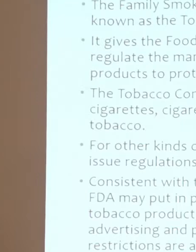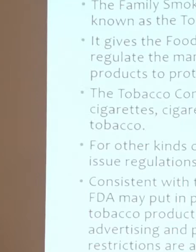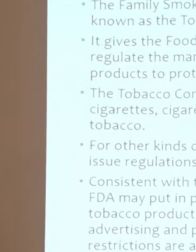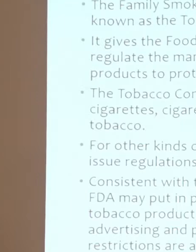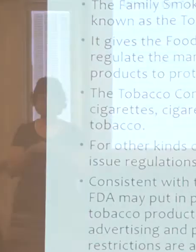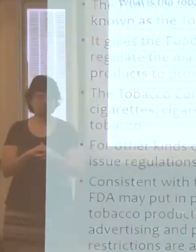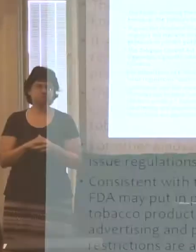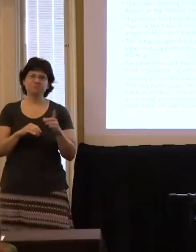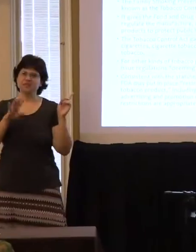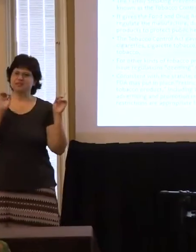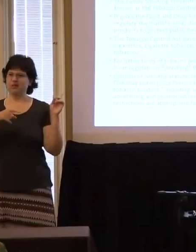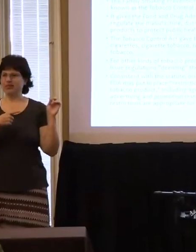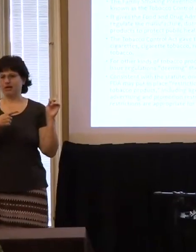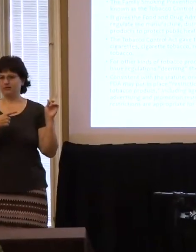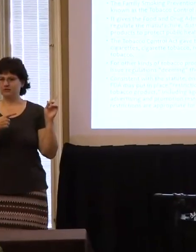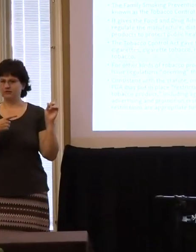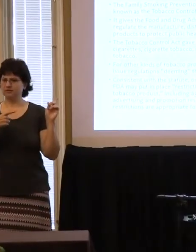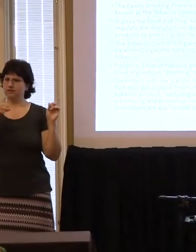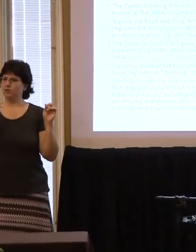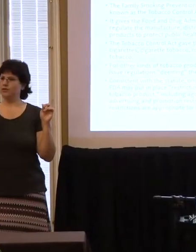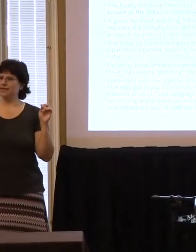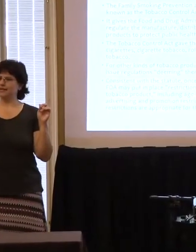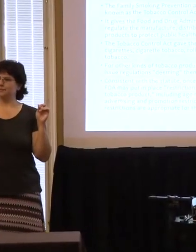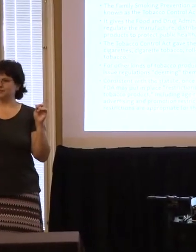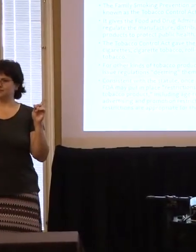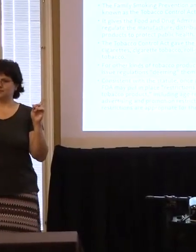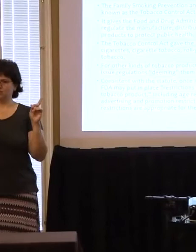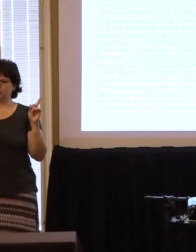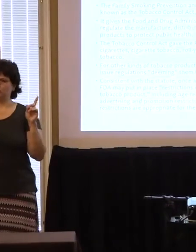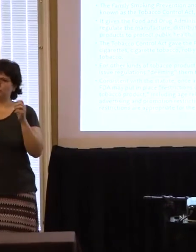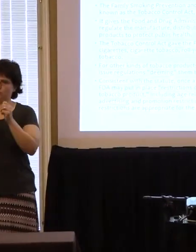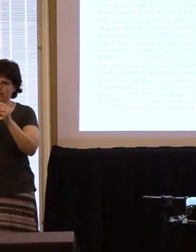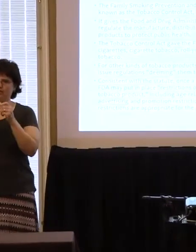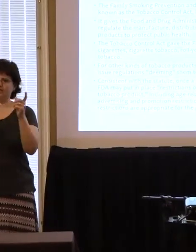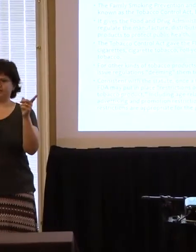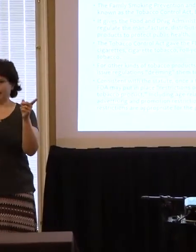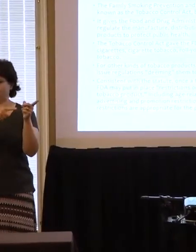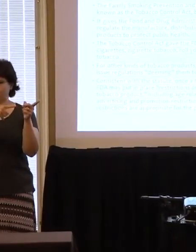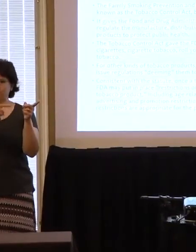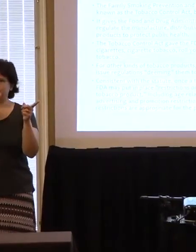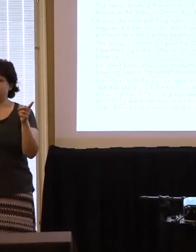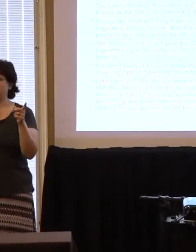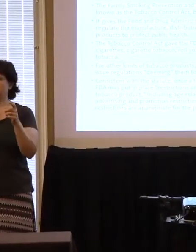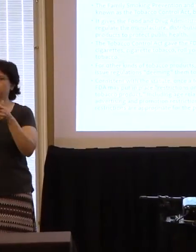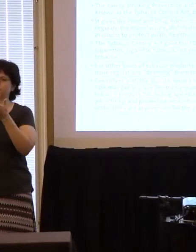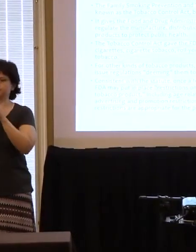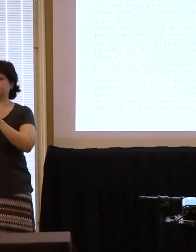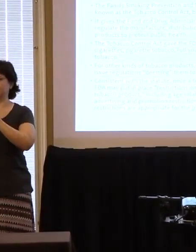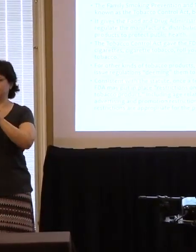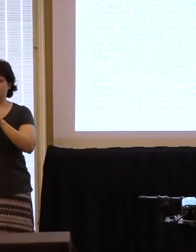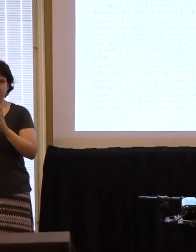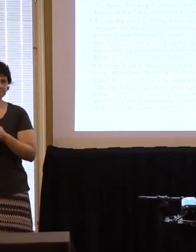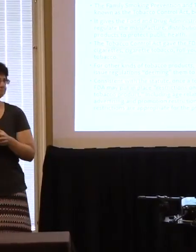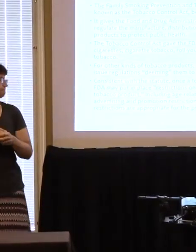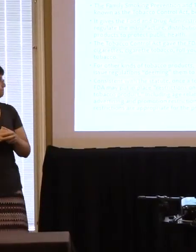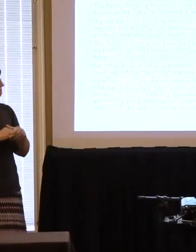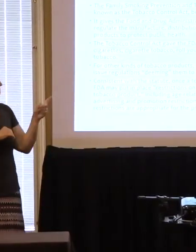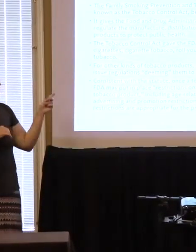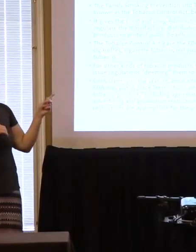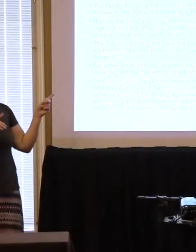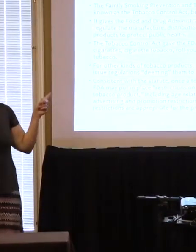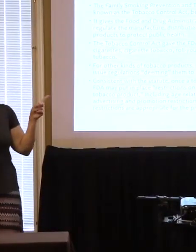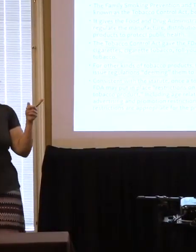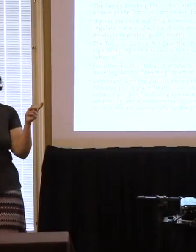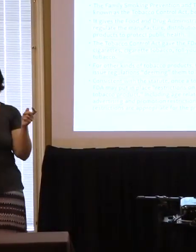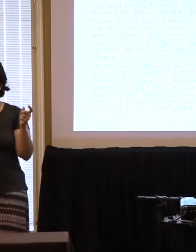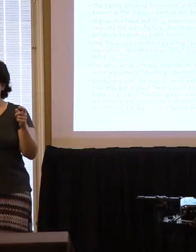previously. So that's what Canada's doing with cannabis, and that's why they're legalizing it. So I'm going to move